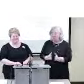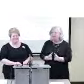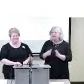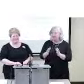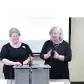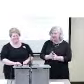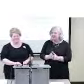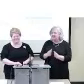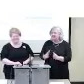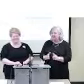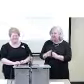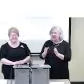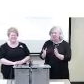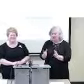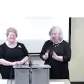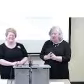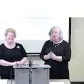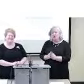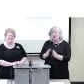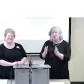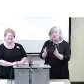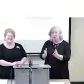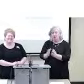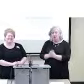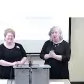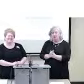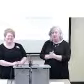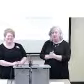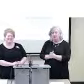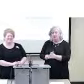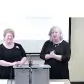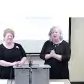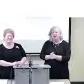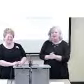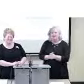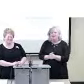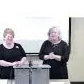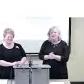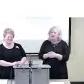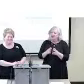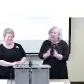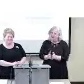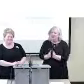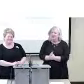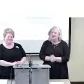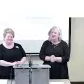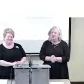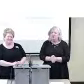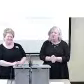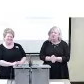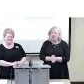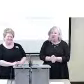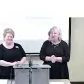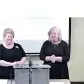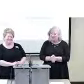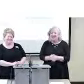you want to set aside to study time uh goals where you're able to do that and relevant your goals have got to be